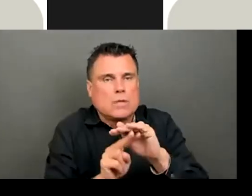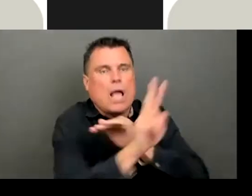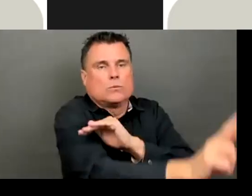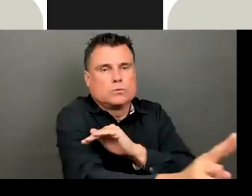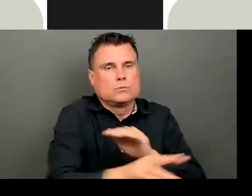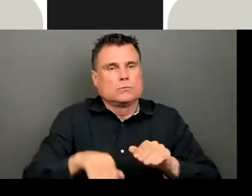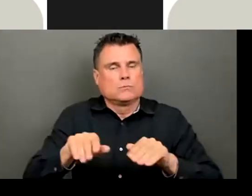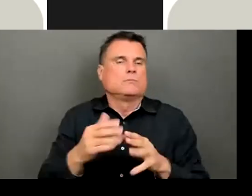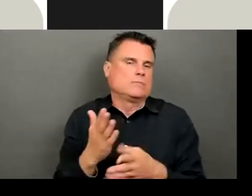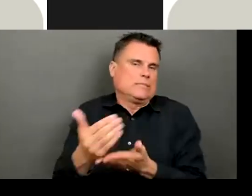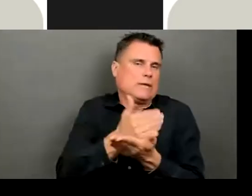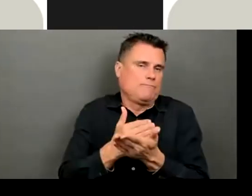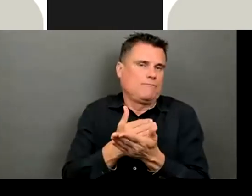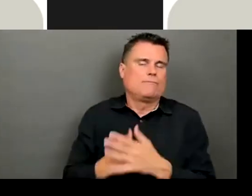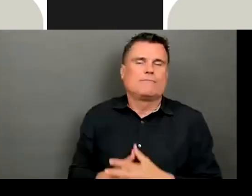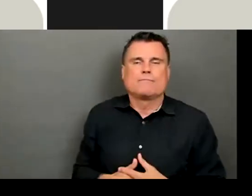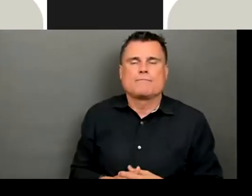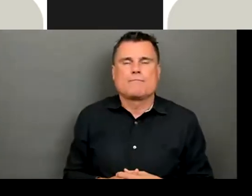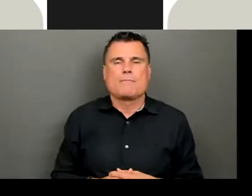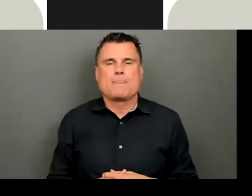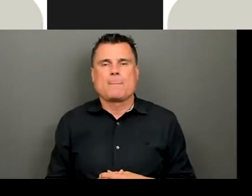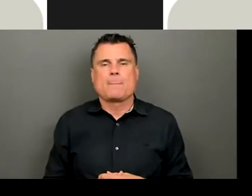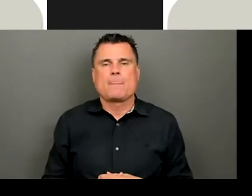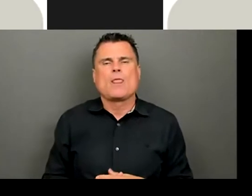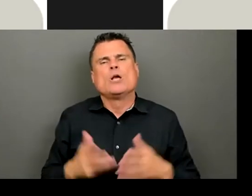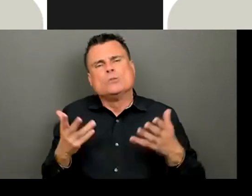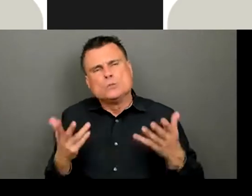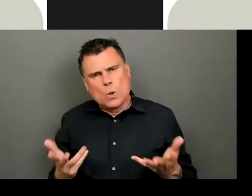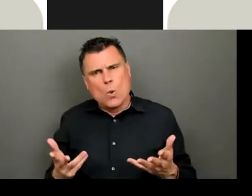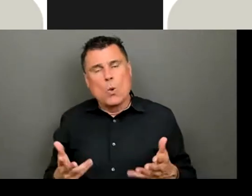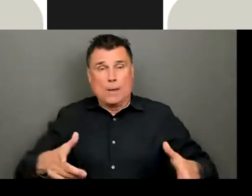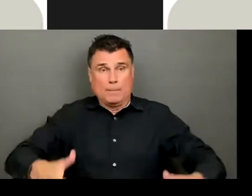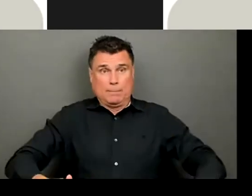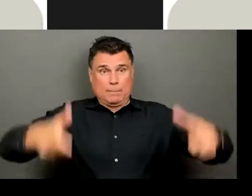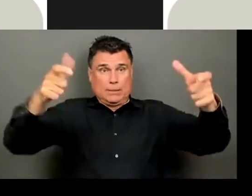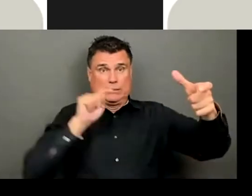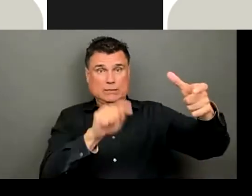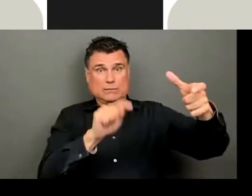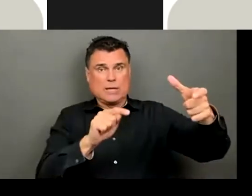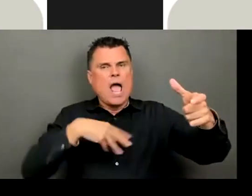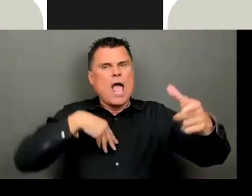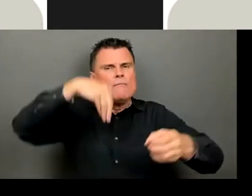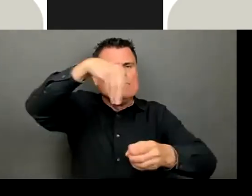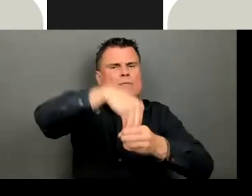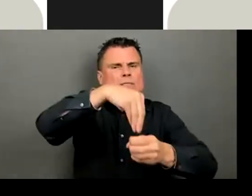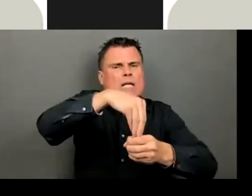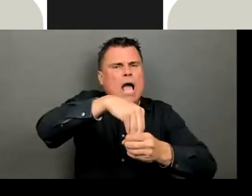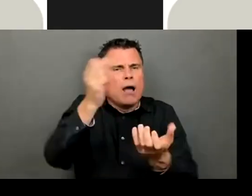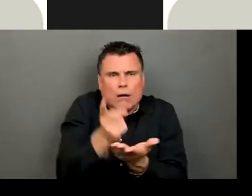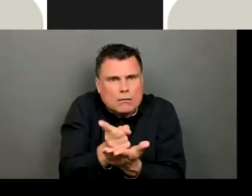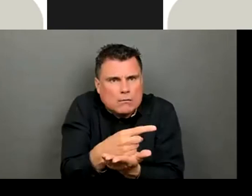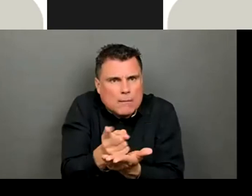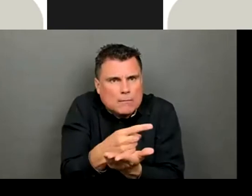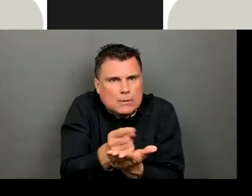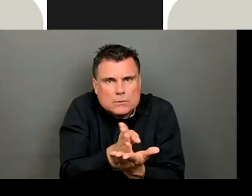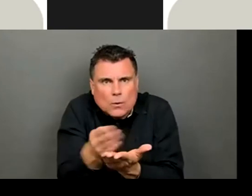and the building authorities has to adopt is to have an indoor positioning system available in the system. This to address the